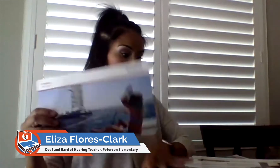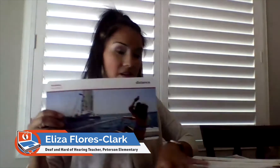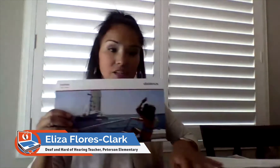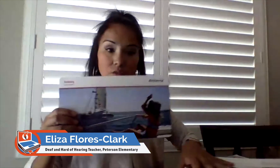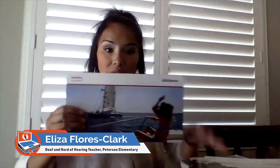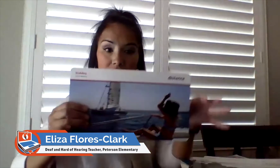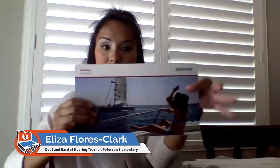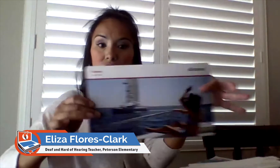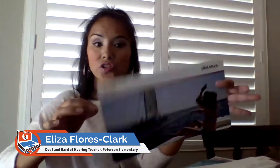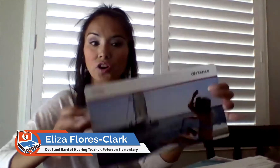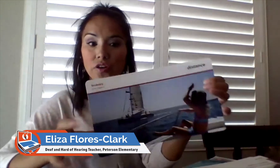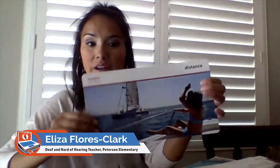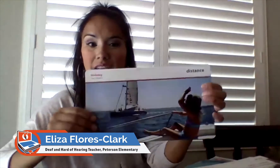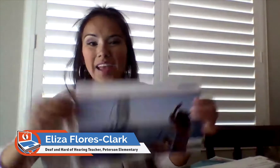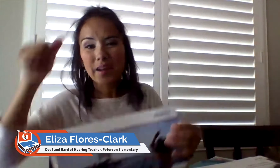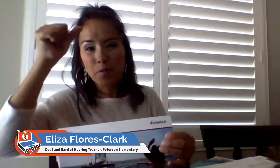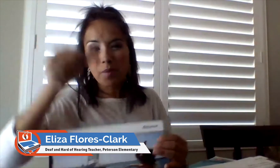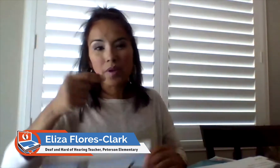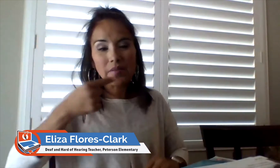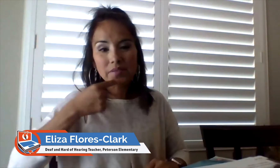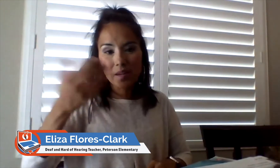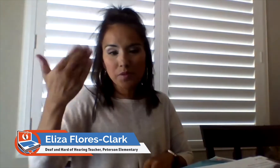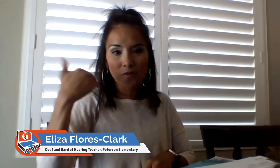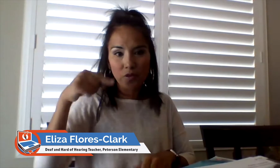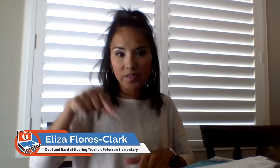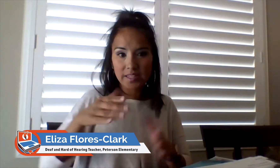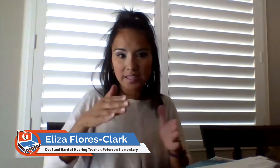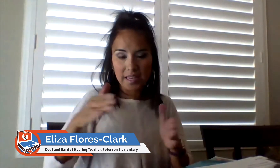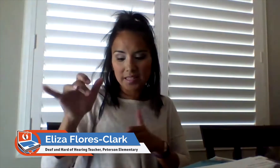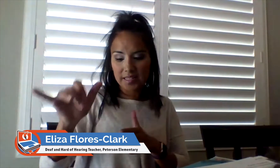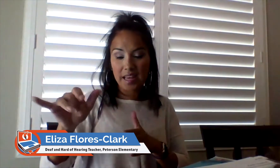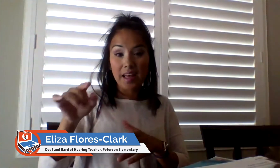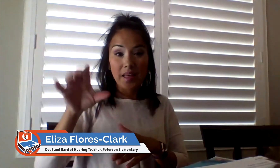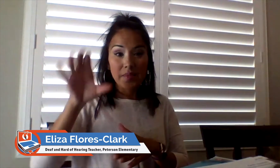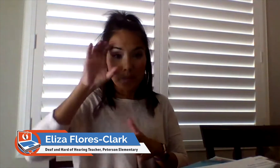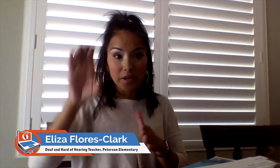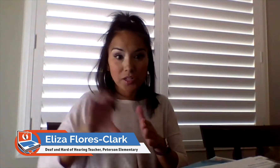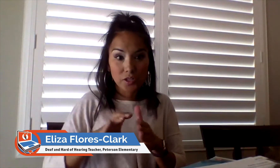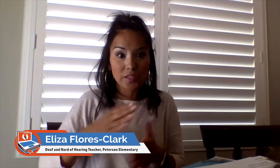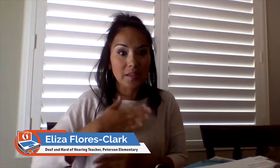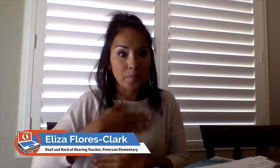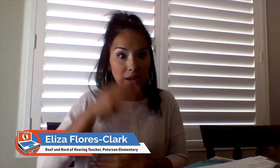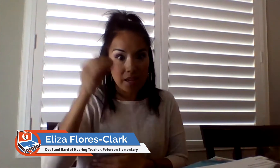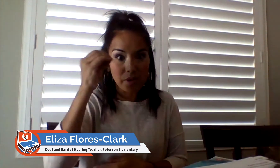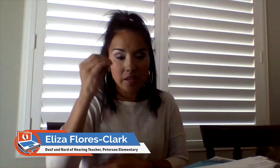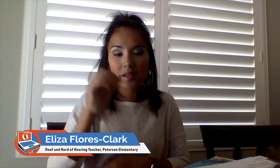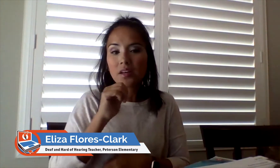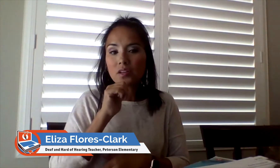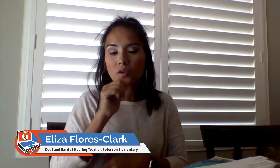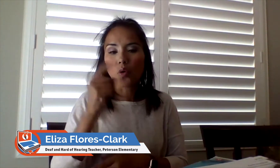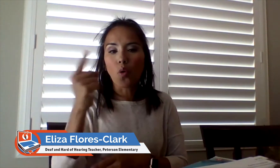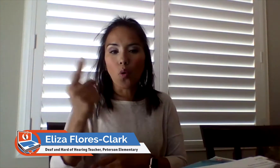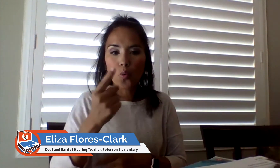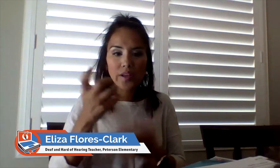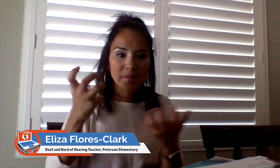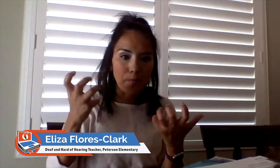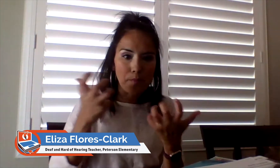So we have this first card. And remember, I've said it before in these lessons that the pictures, in my opinion, don't always